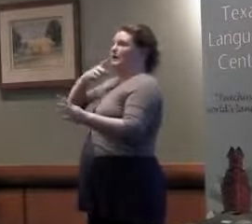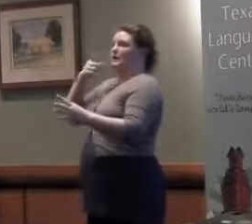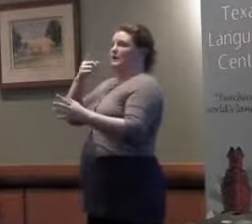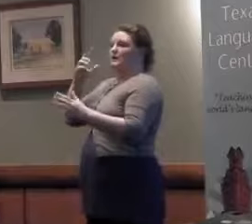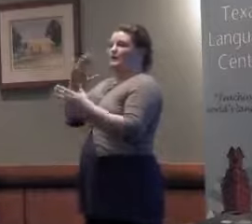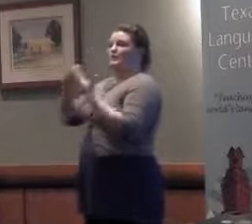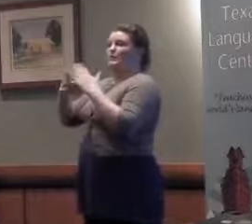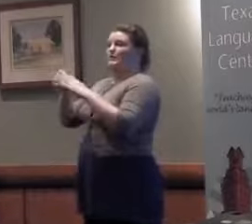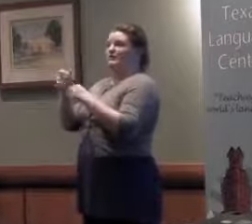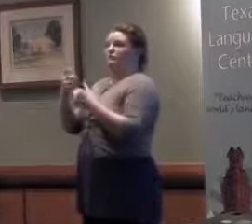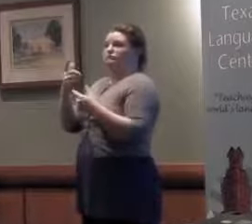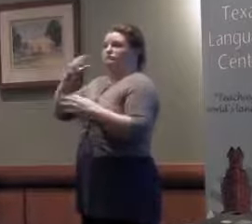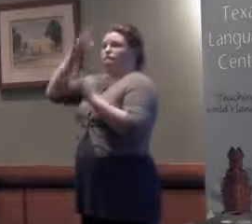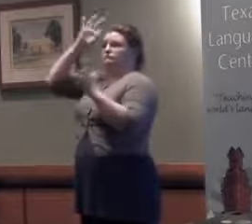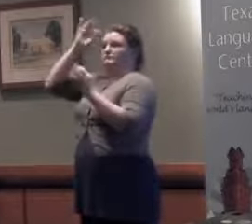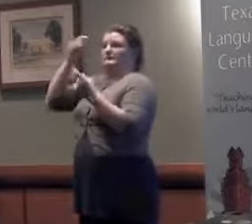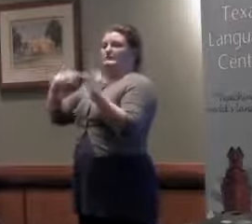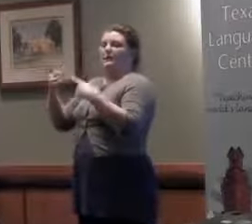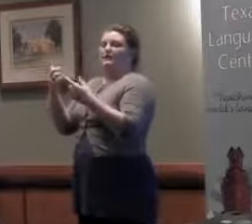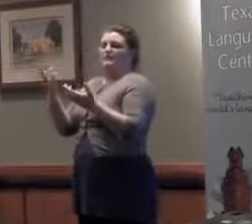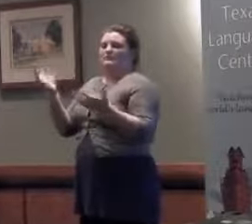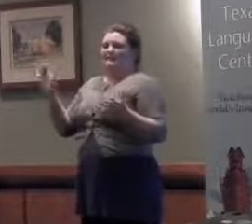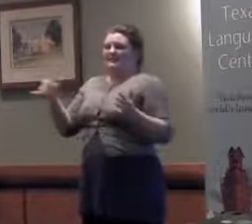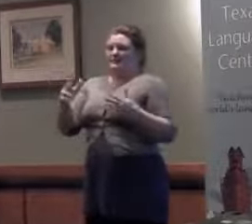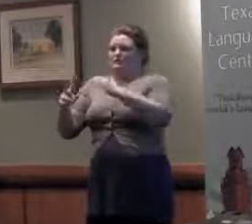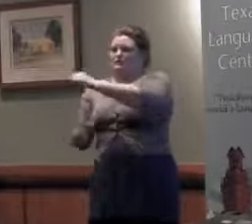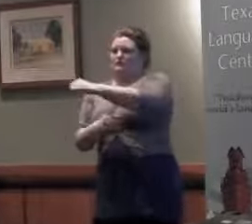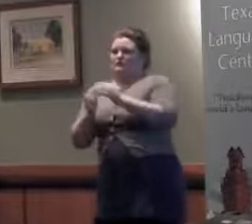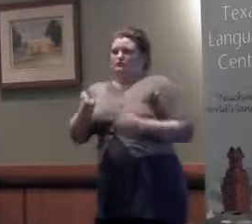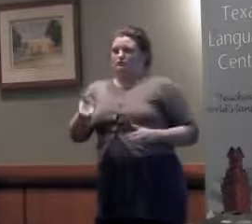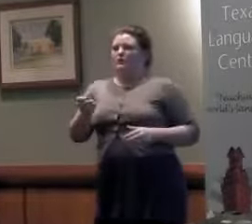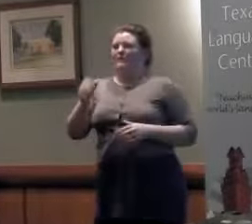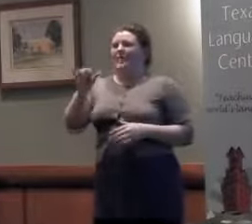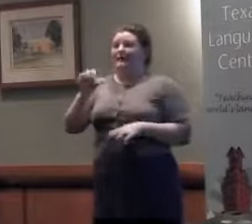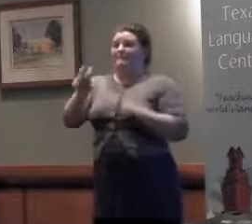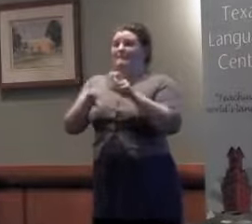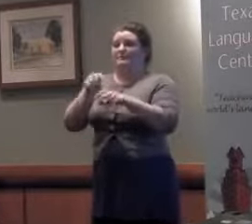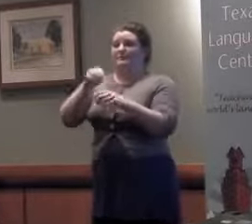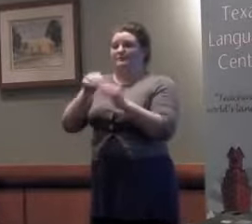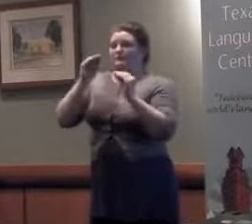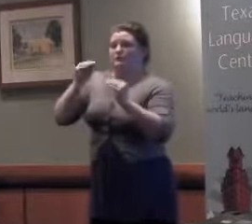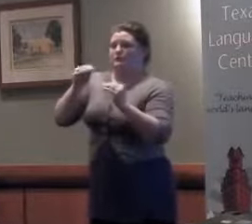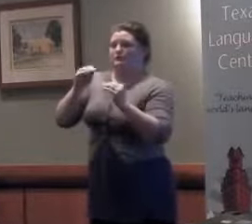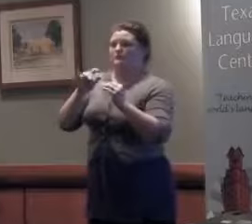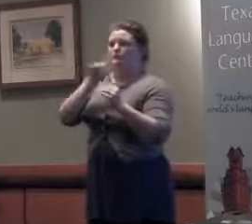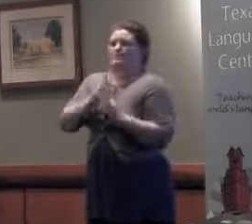that doesn't sign. So this investment in ASL instruction, I think, is pretty important.